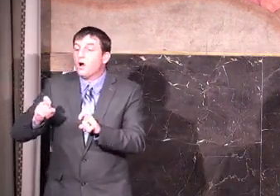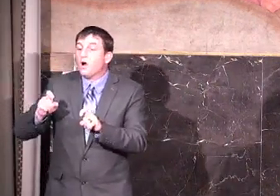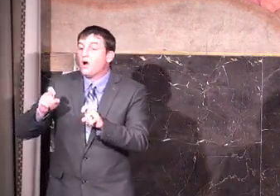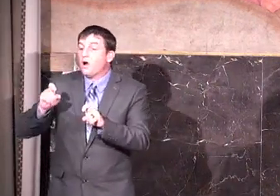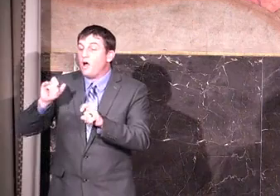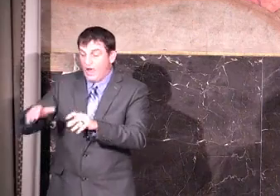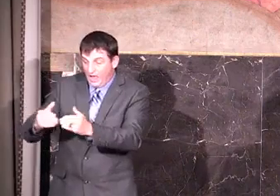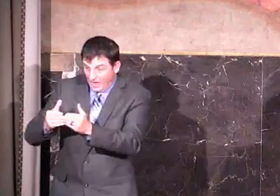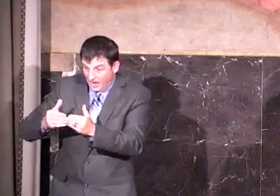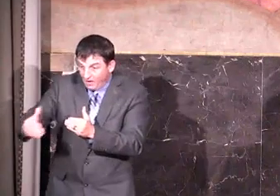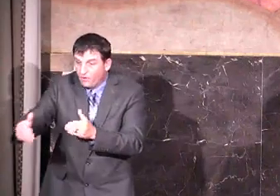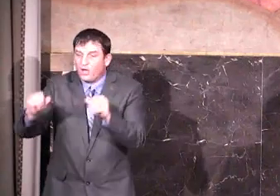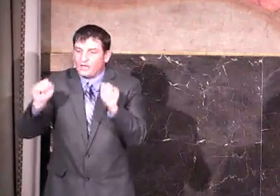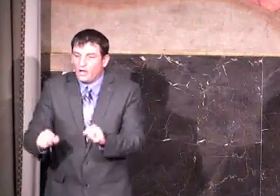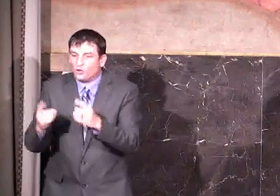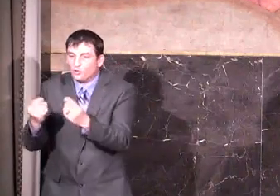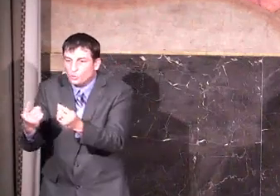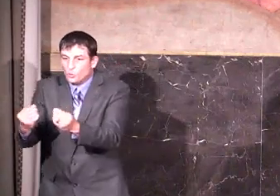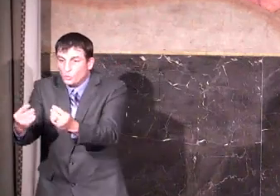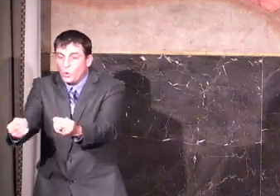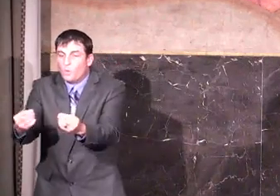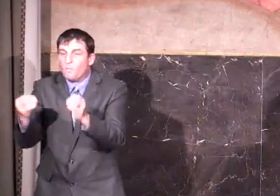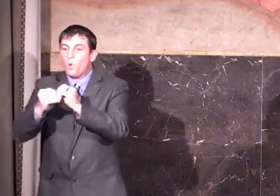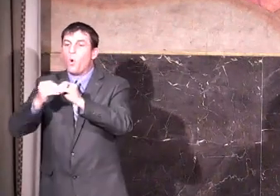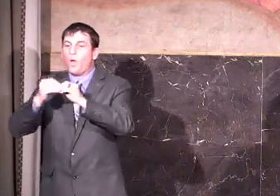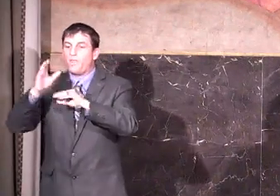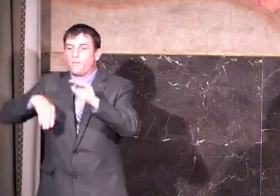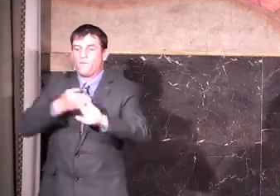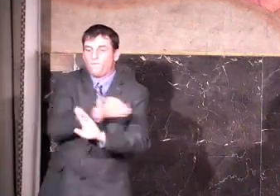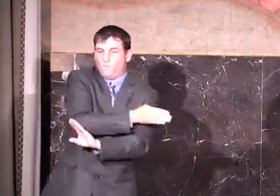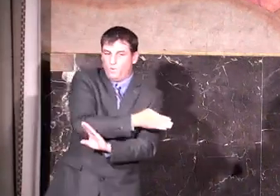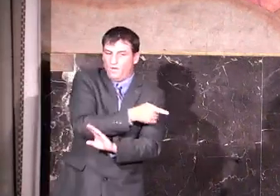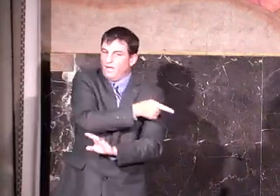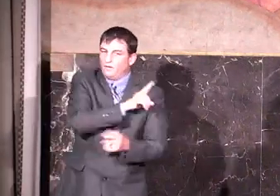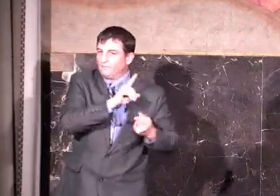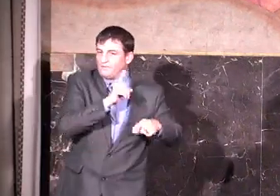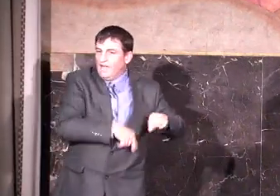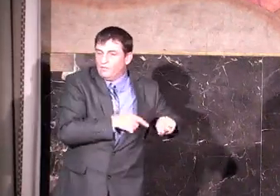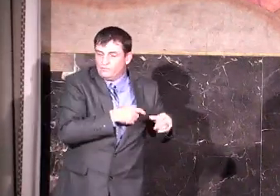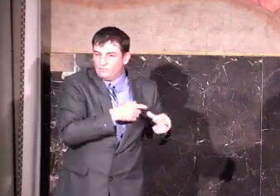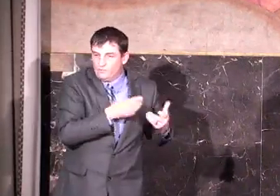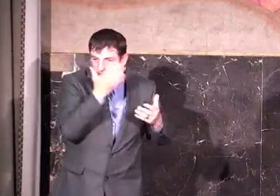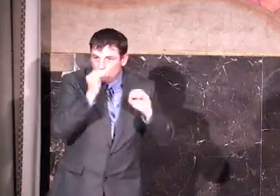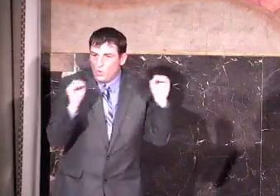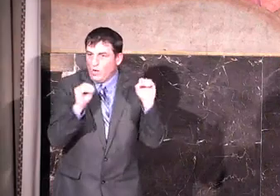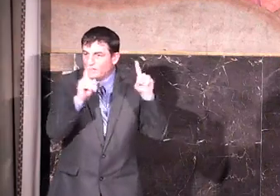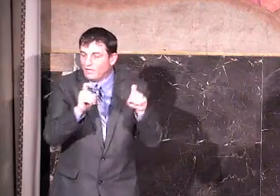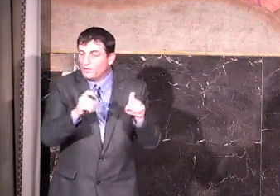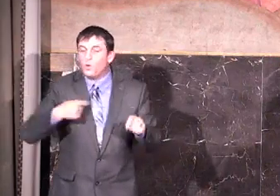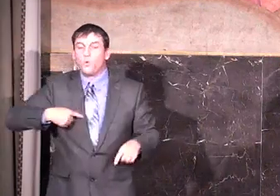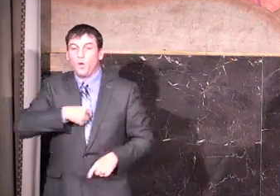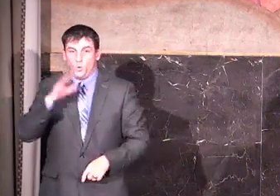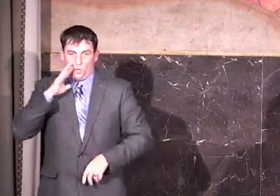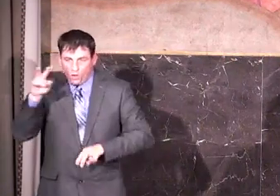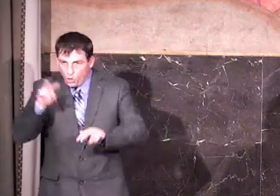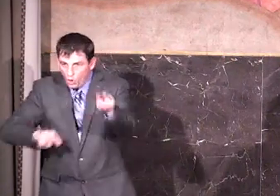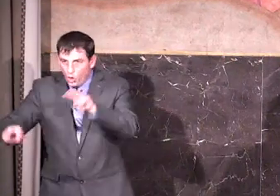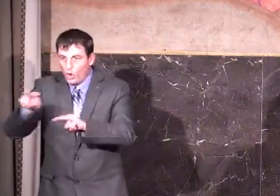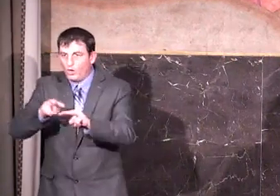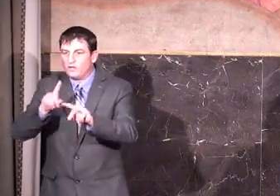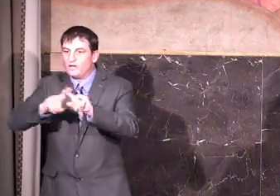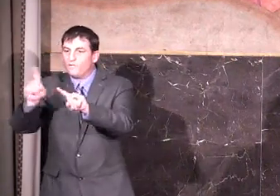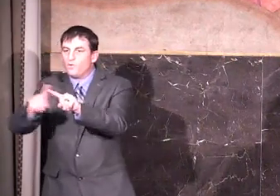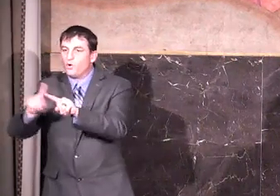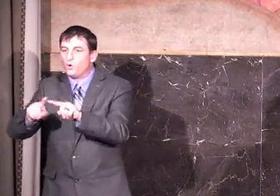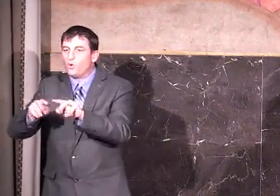weren't able to do before that. And so we will take a look at the various regions and the state as a whole